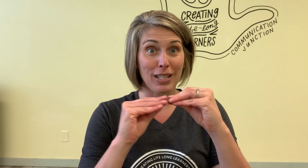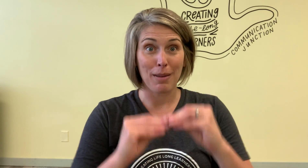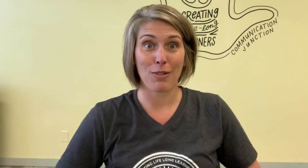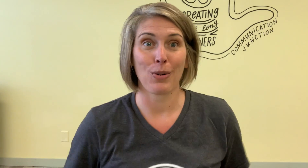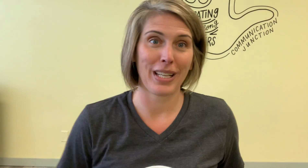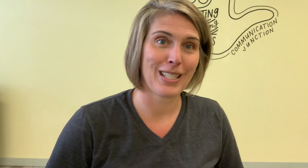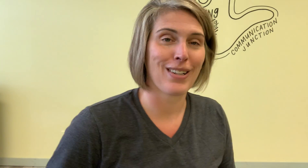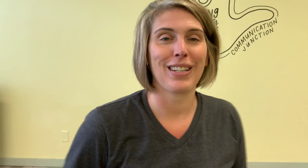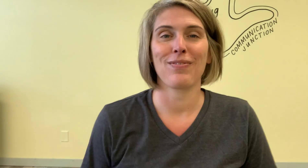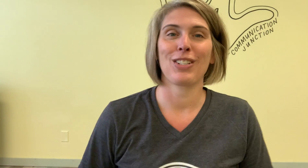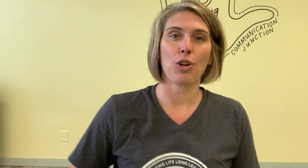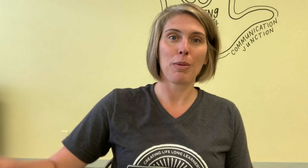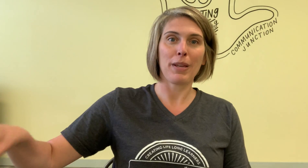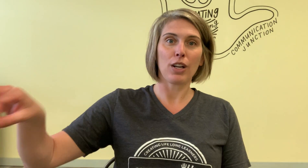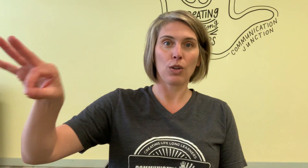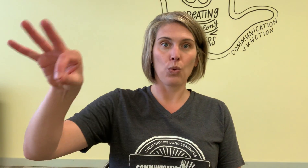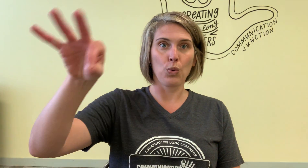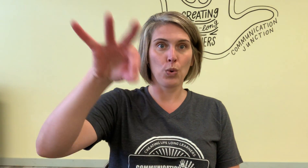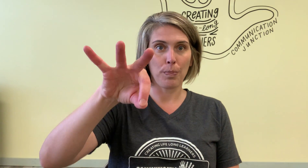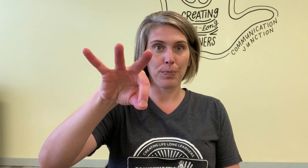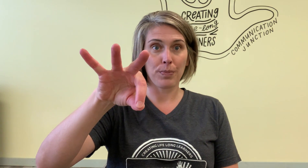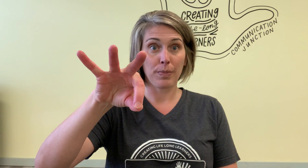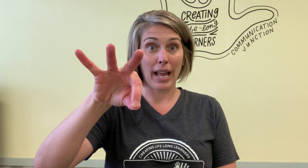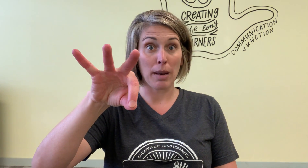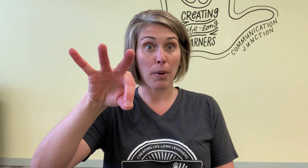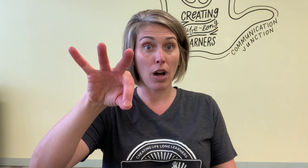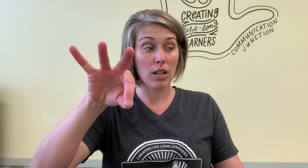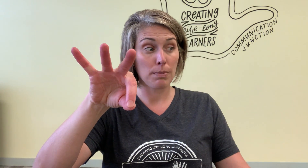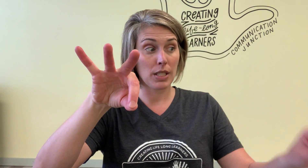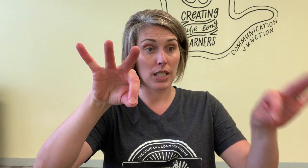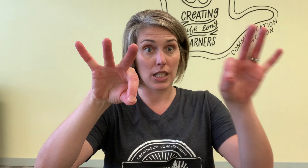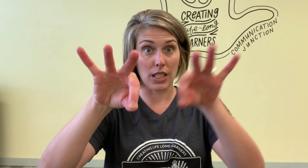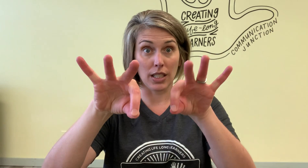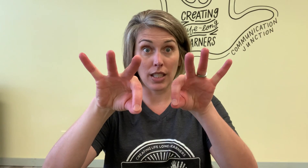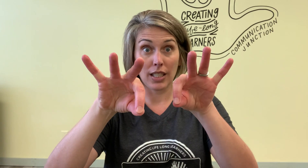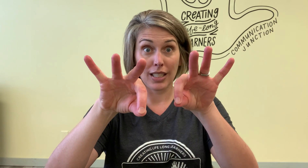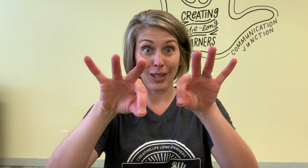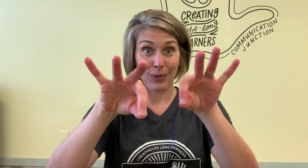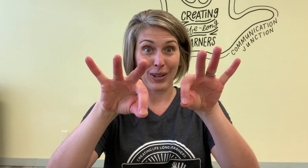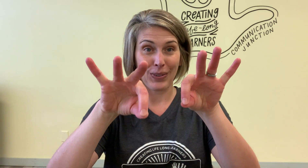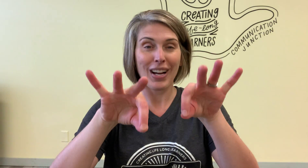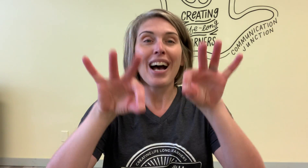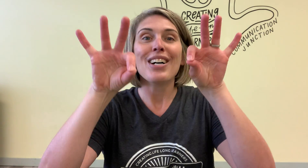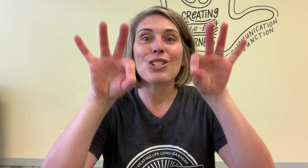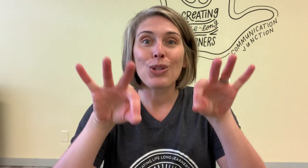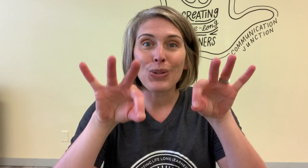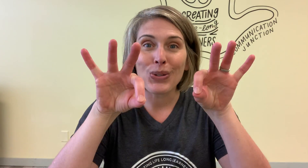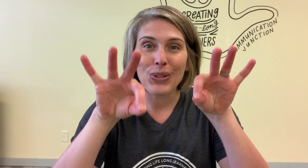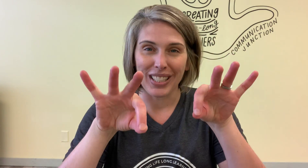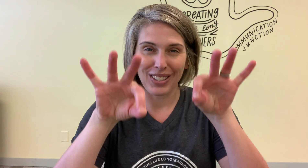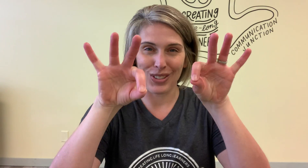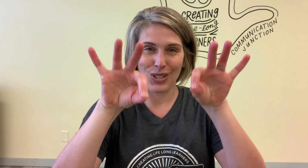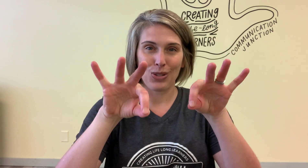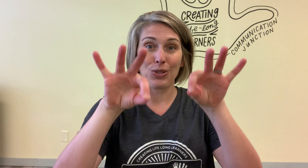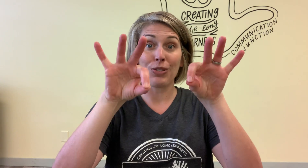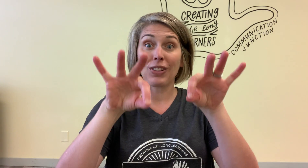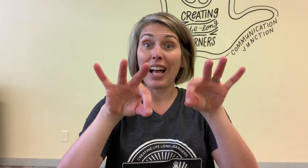time before we get started. Show me Peter, whoop, and Paul, bzzz. Here we go. 2 little shoe